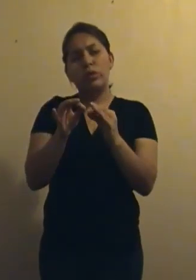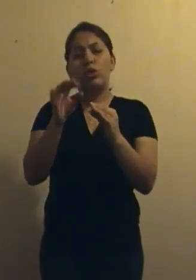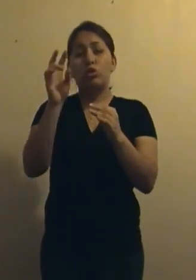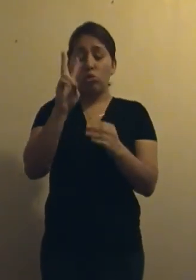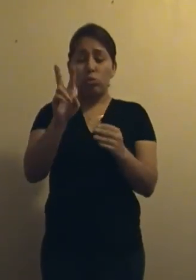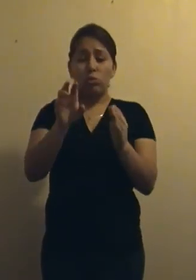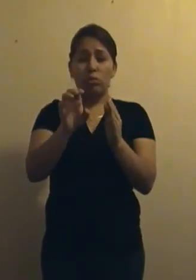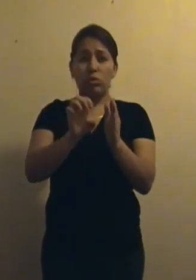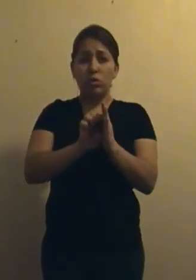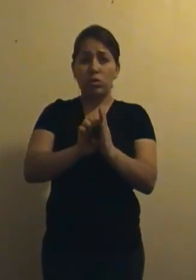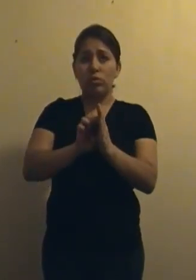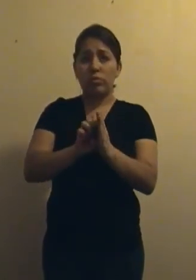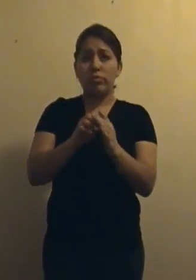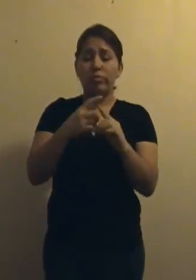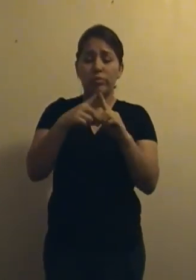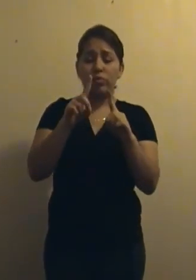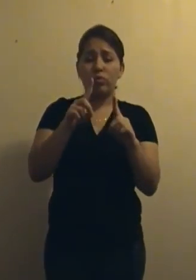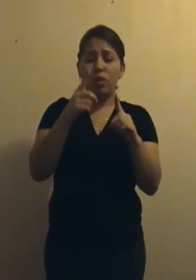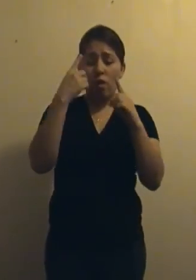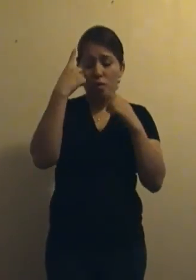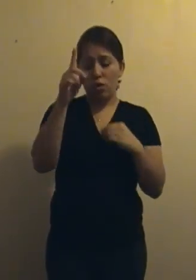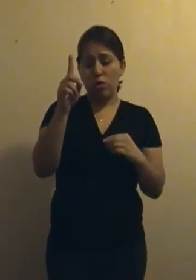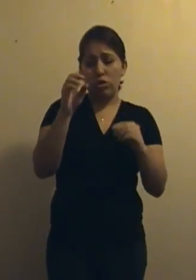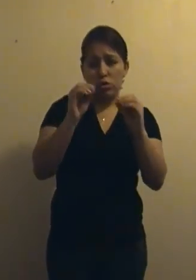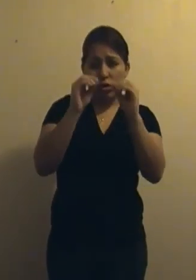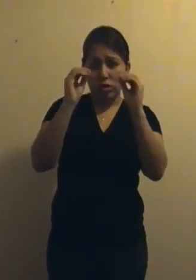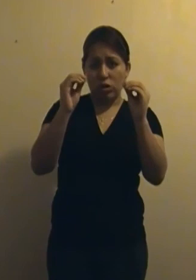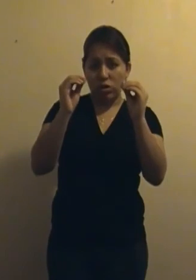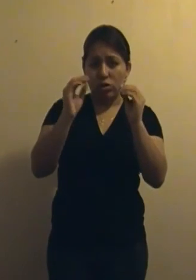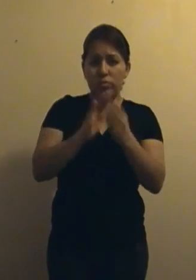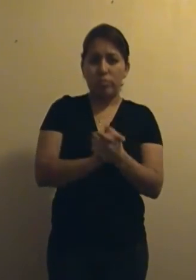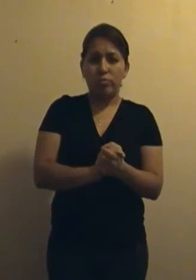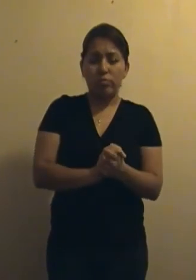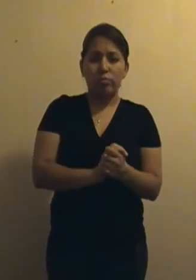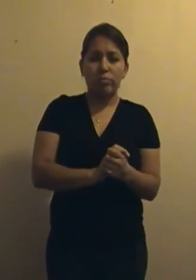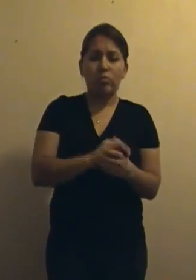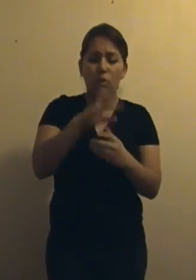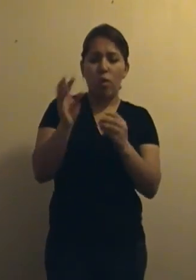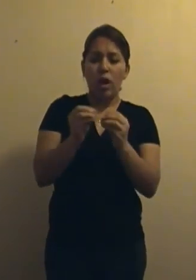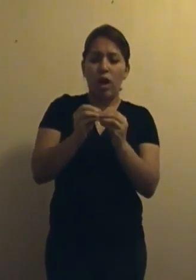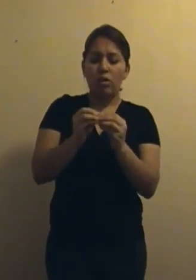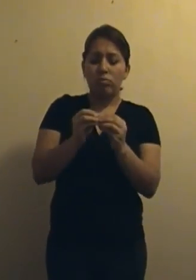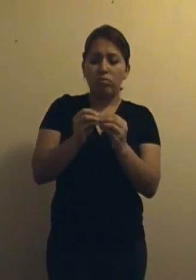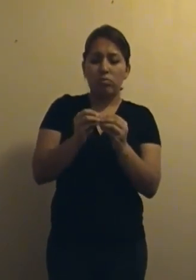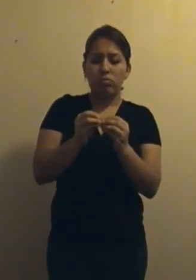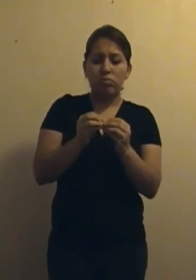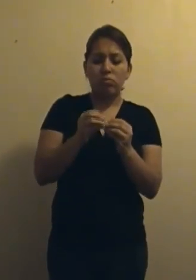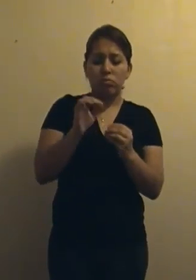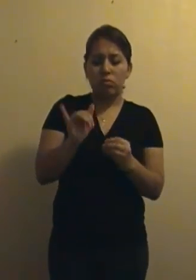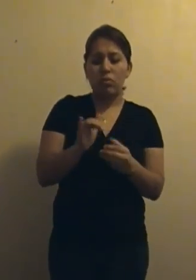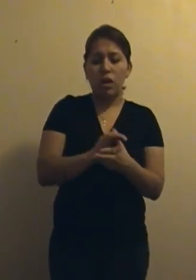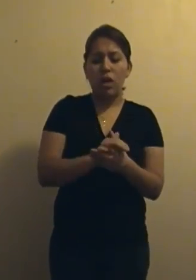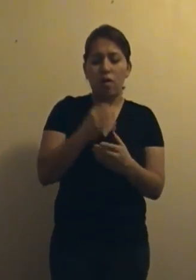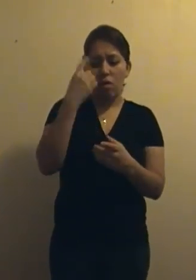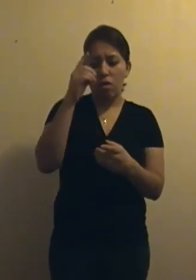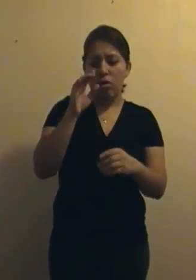at all levels, and to add some content to what would otherwise be sort of vacuous English courses.